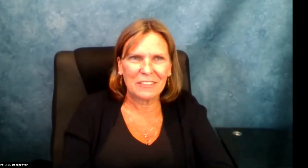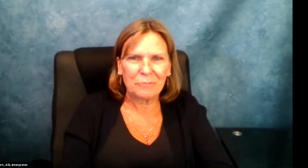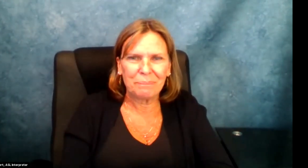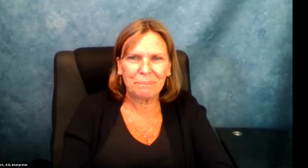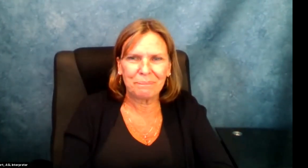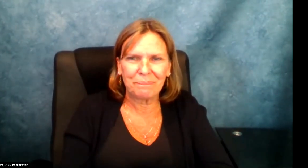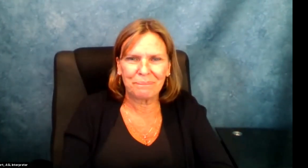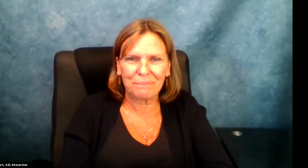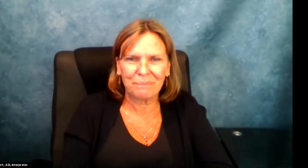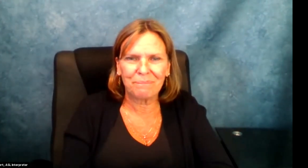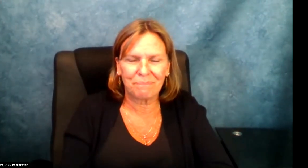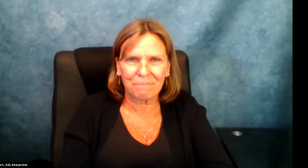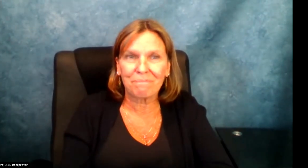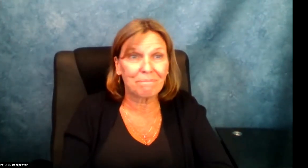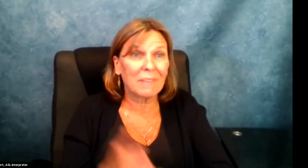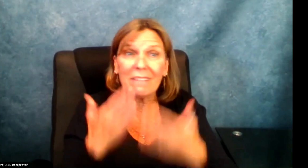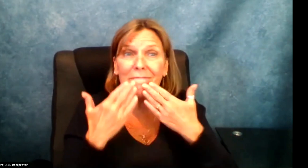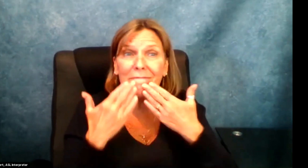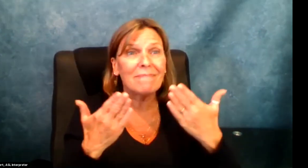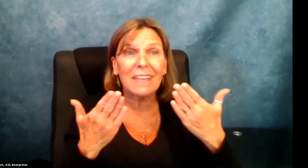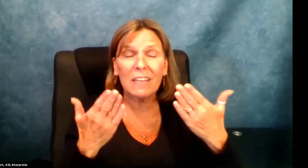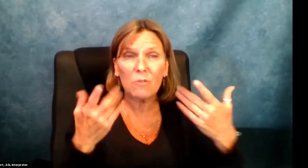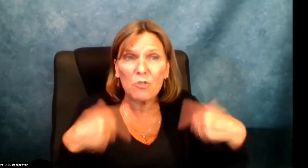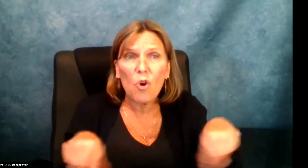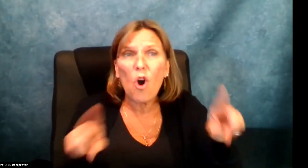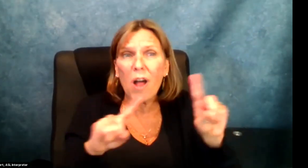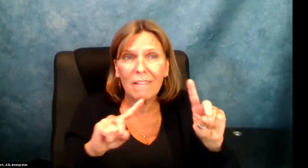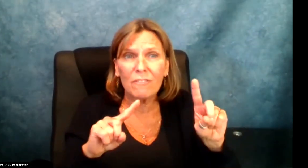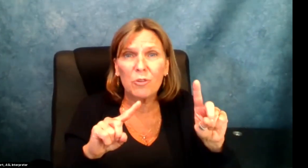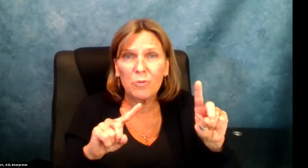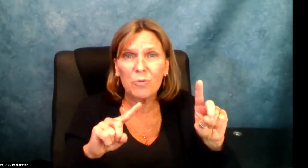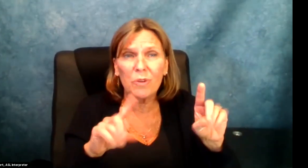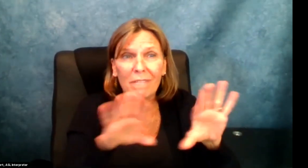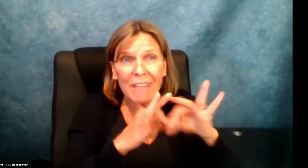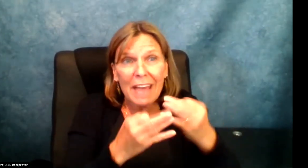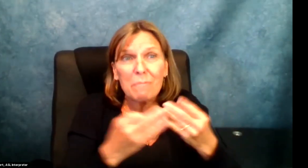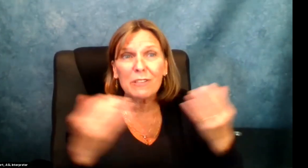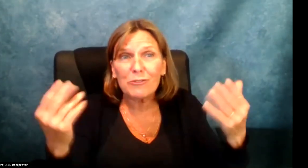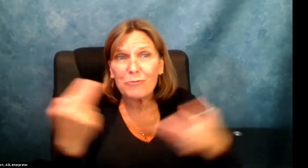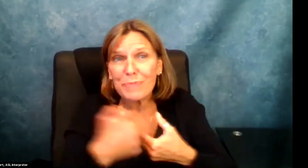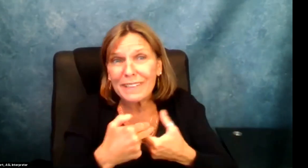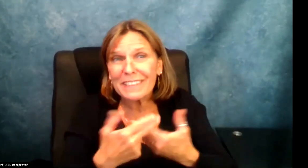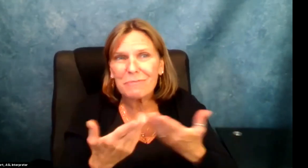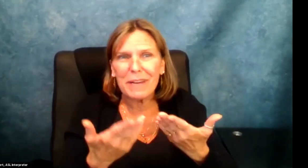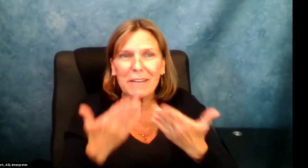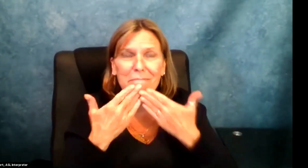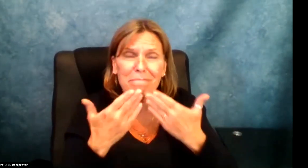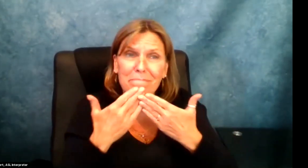And thank you for all of you participating families who are here tonight. Appreciate it.